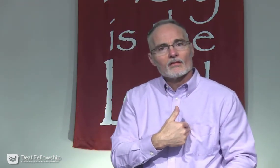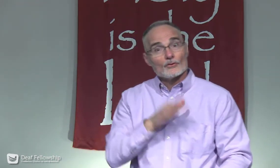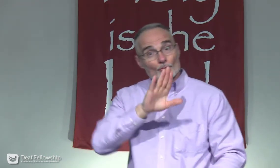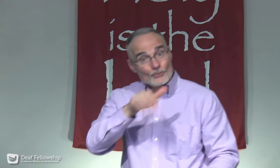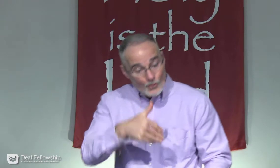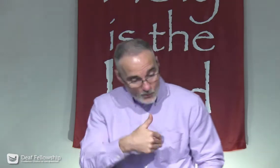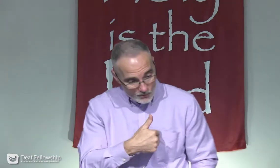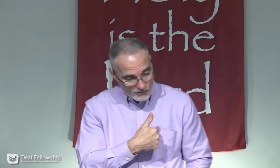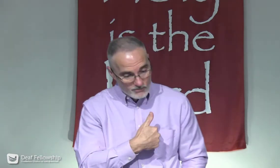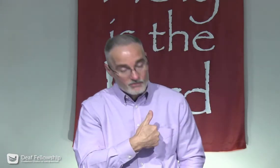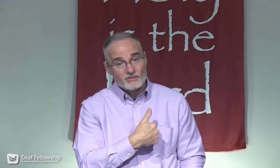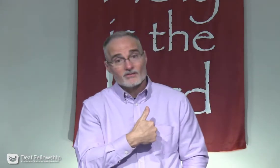But